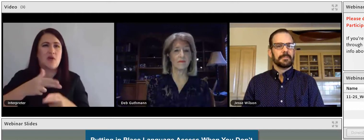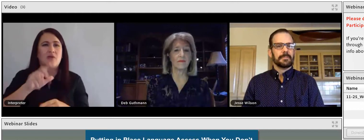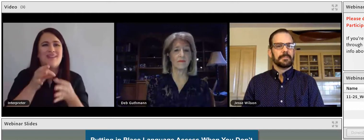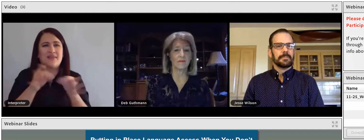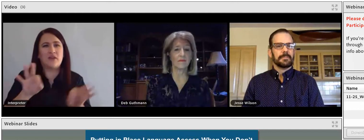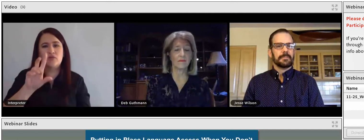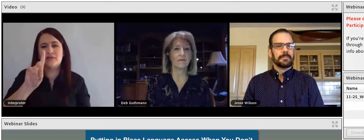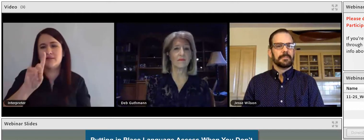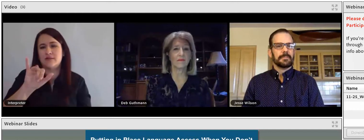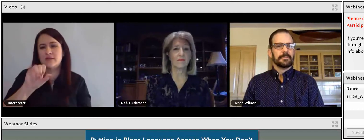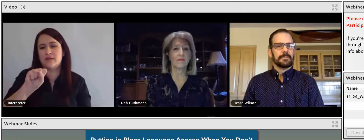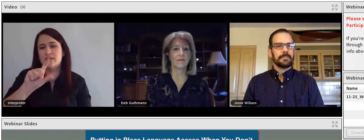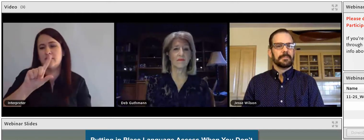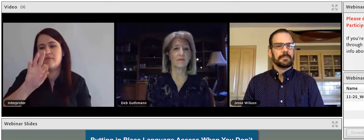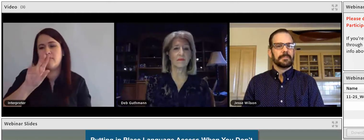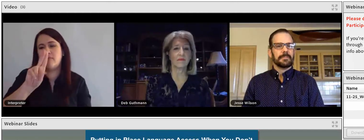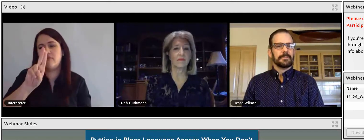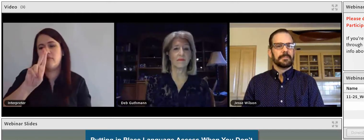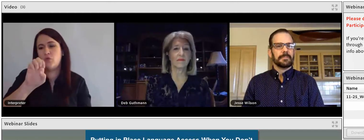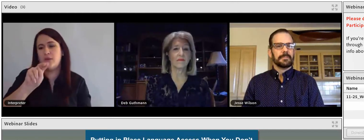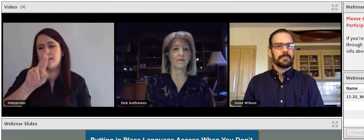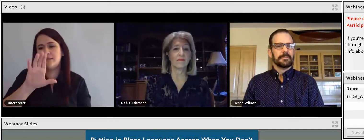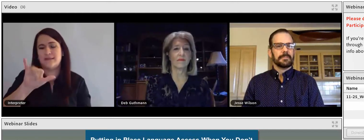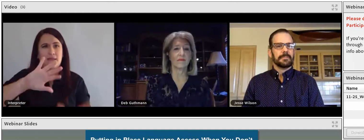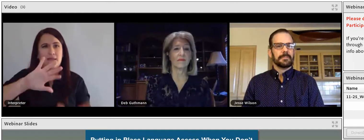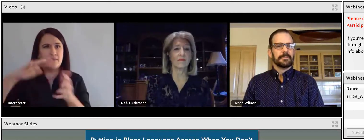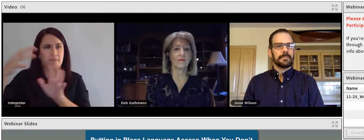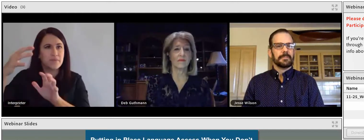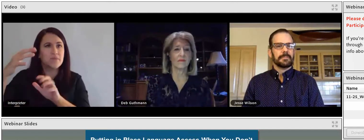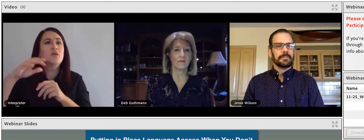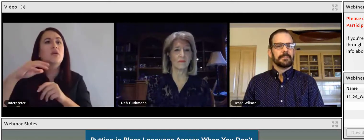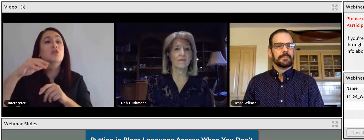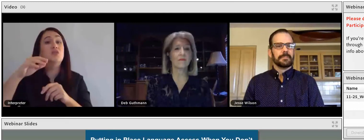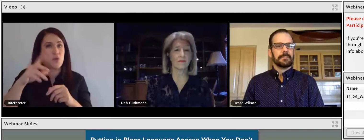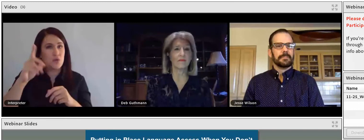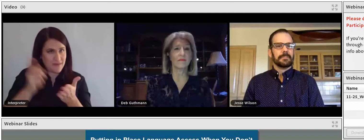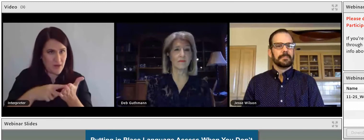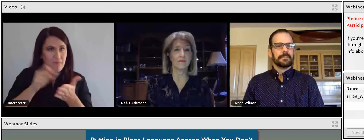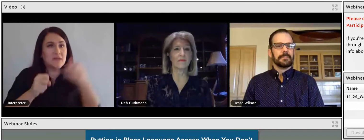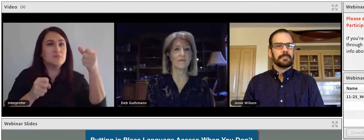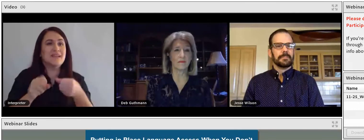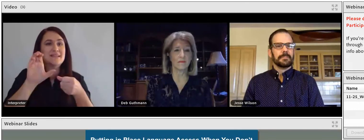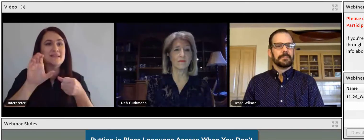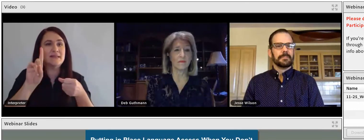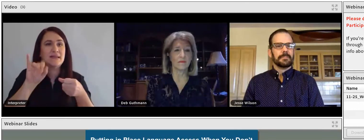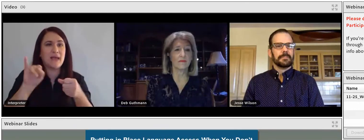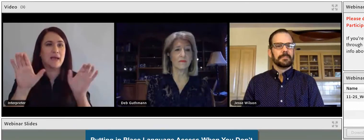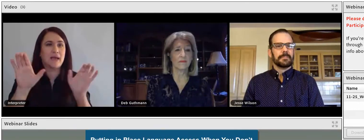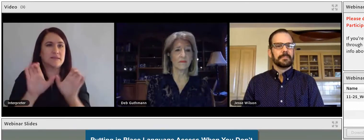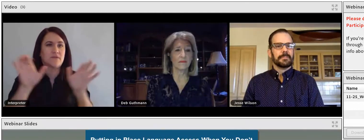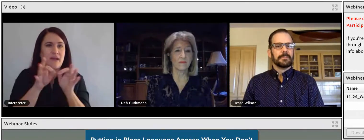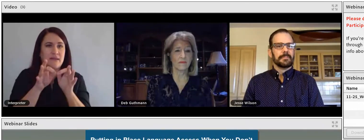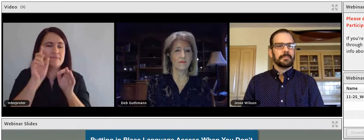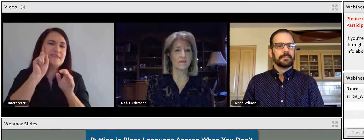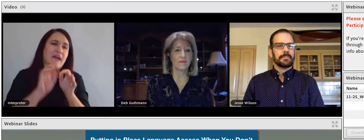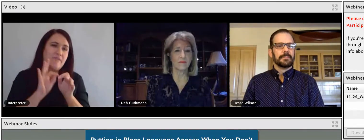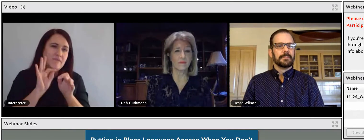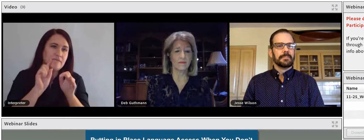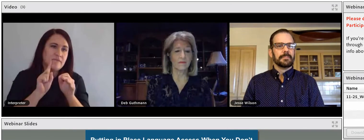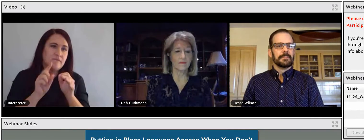have to use what's considered a CDI, a Certified Deaf Interpreter, or a deaf interpreter to